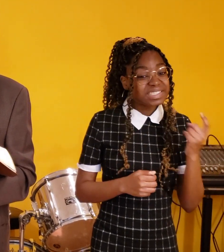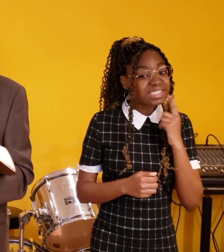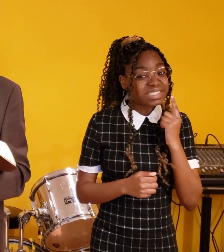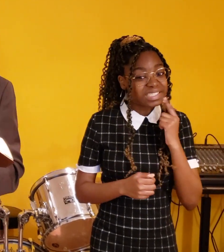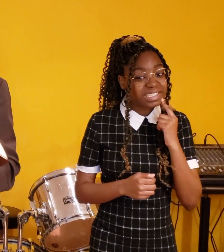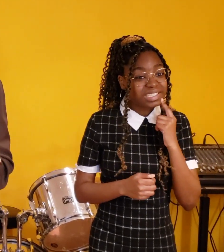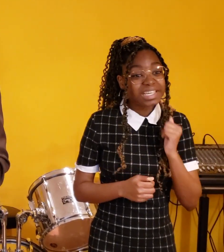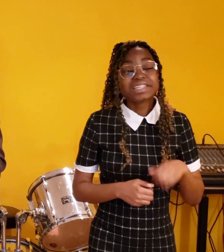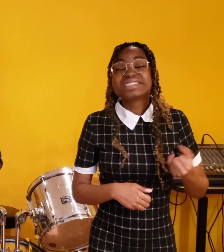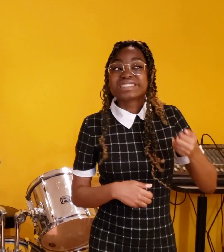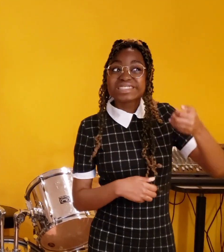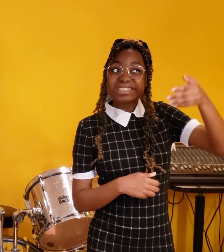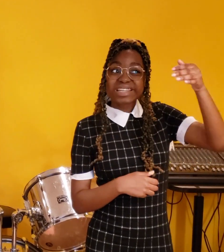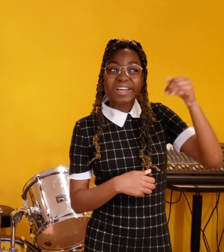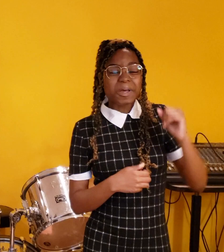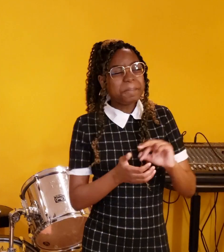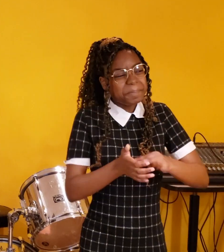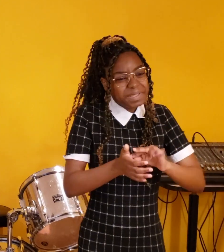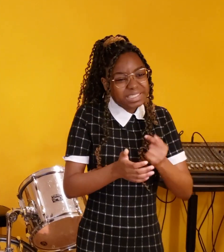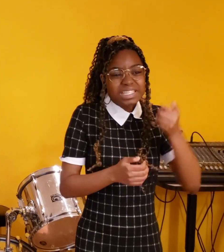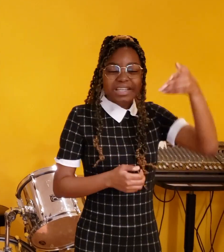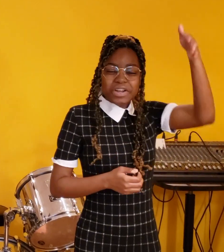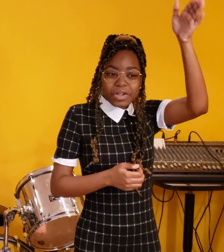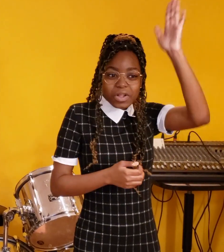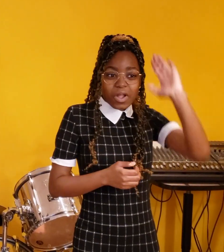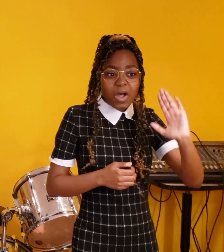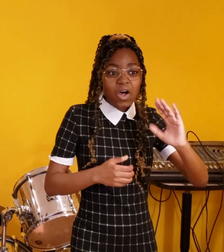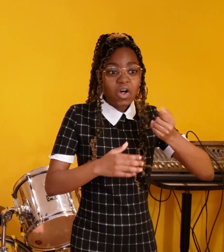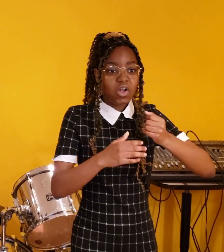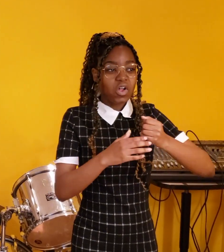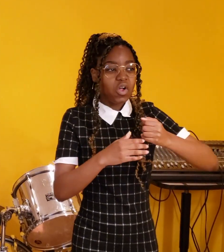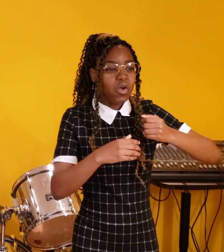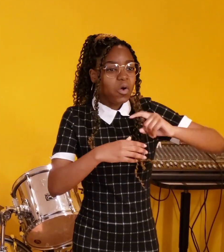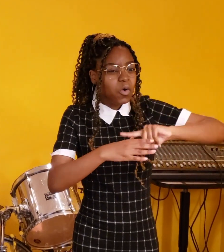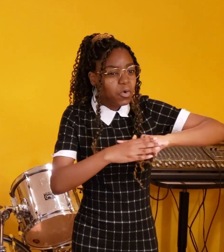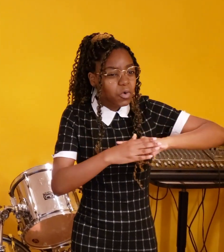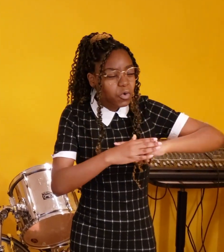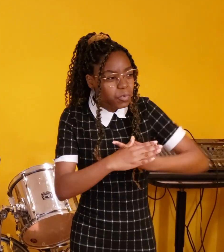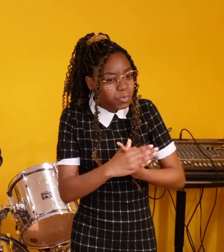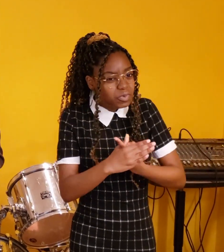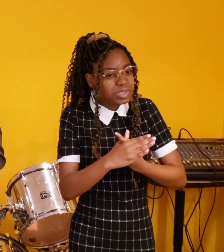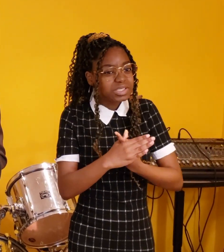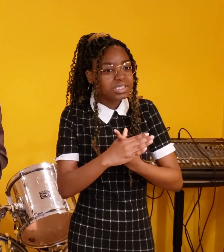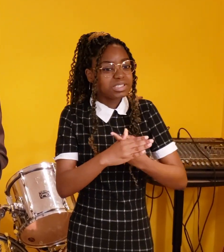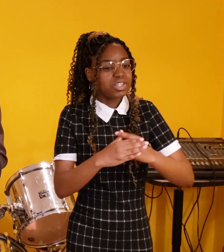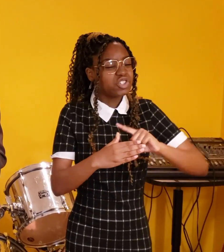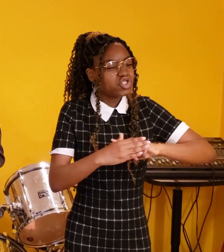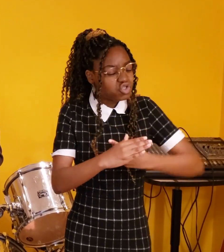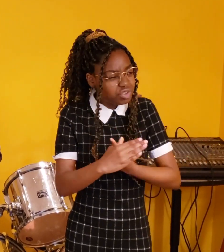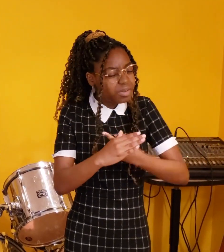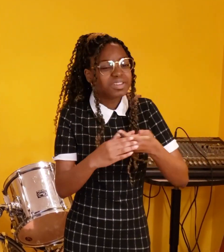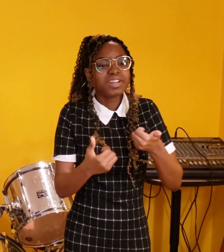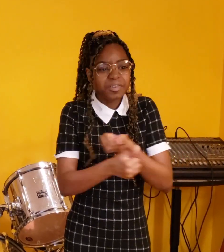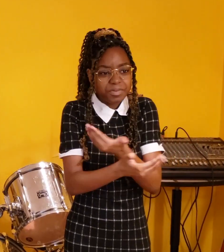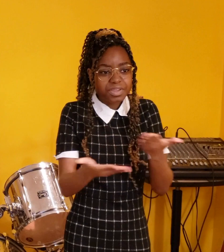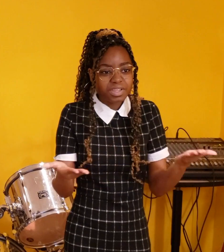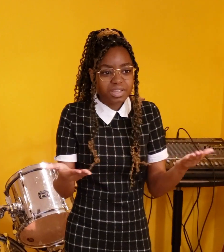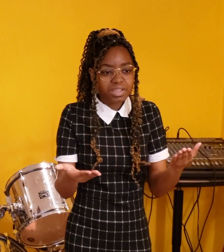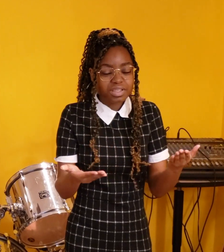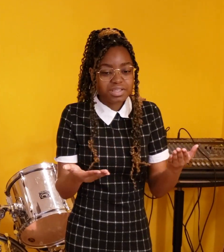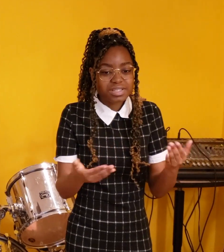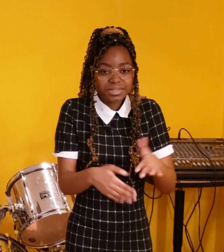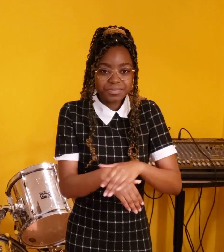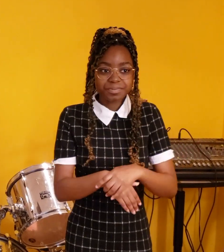everything. So we say God is the primary cause. God is the first cause. No. So now we